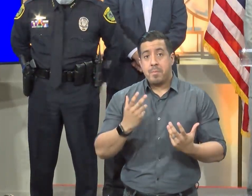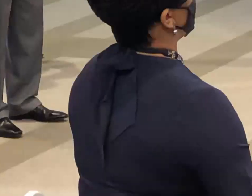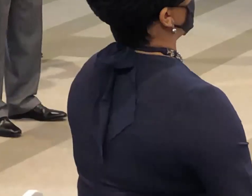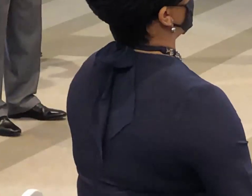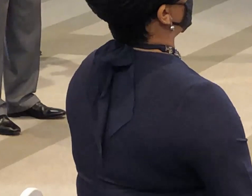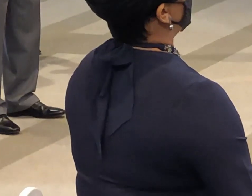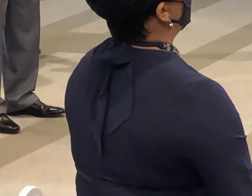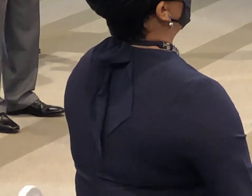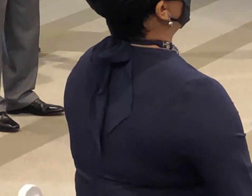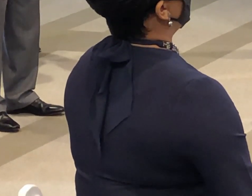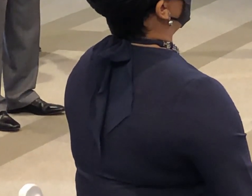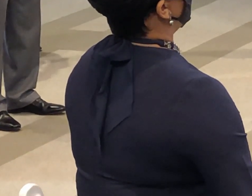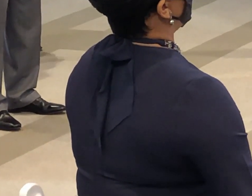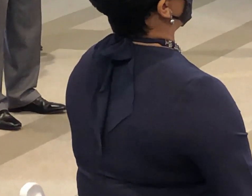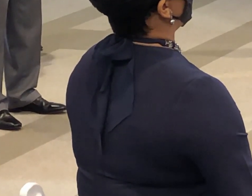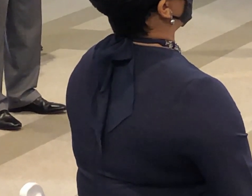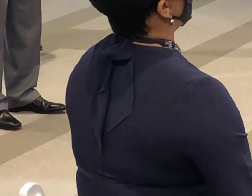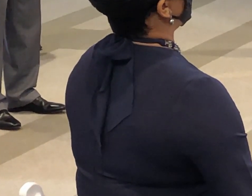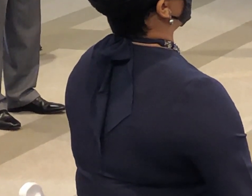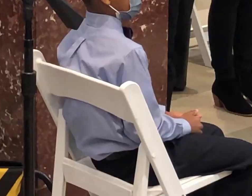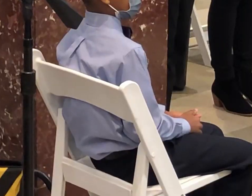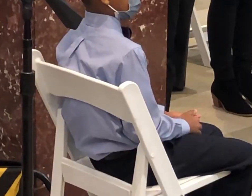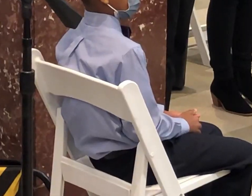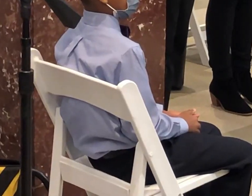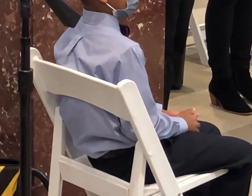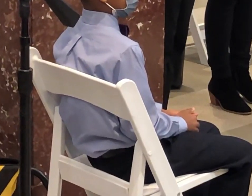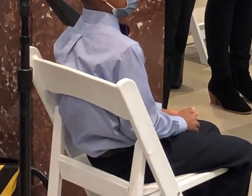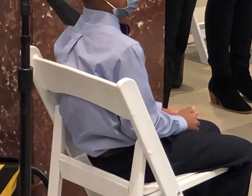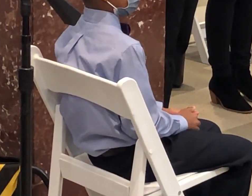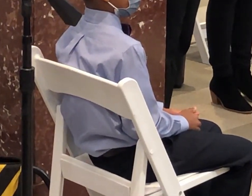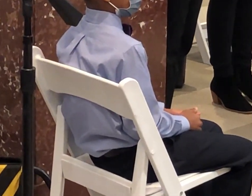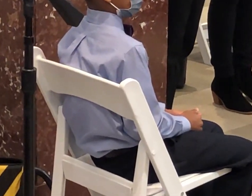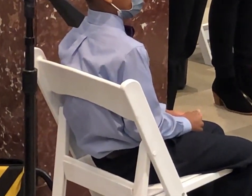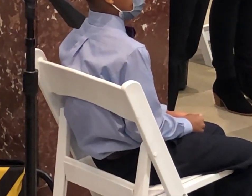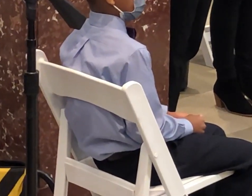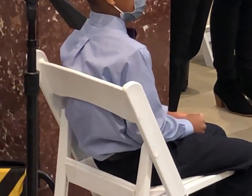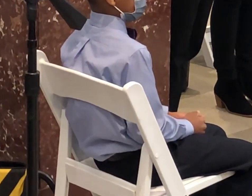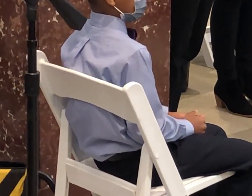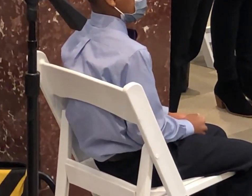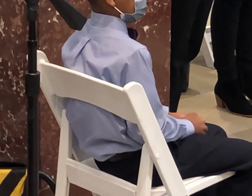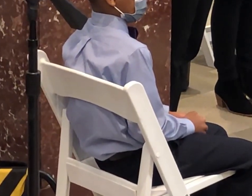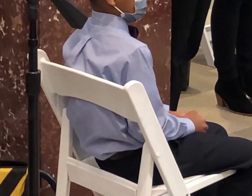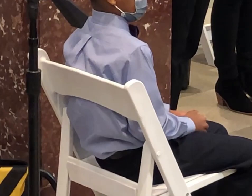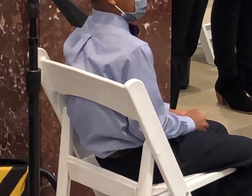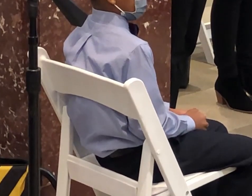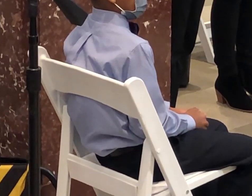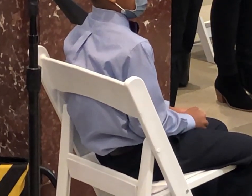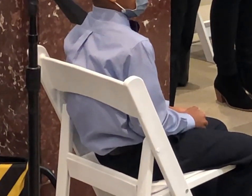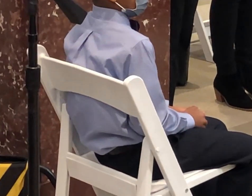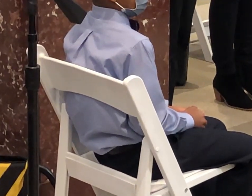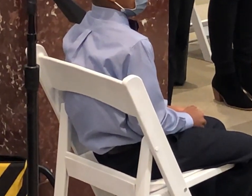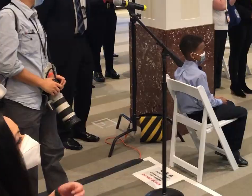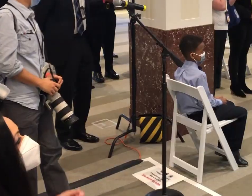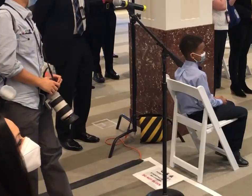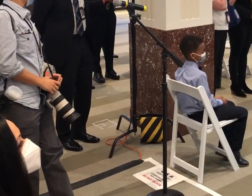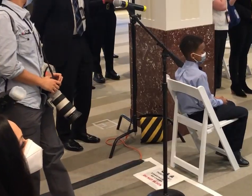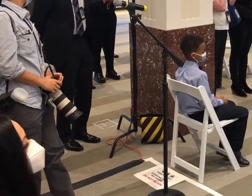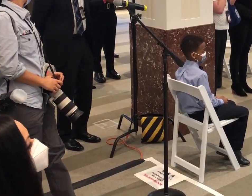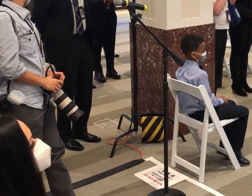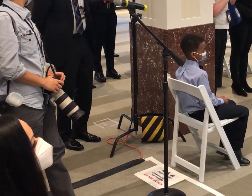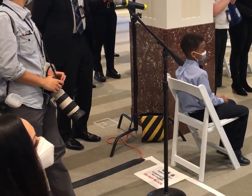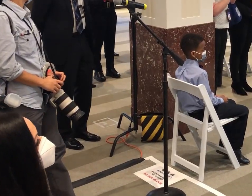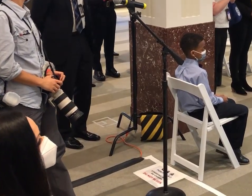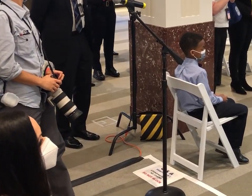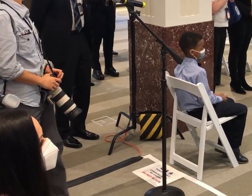Sharon, Wyatt, what an incredible day for your husband and for your father. What an